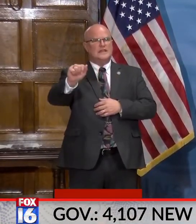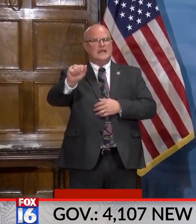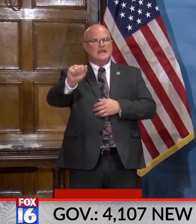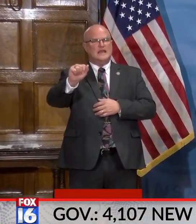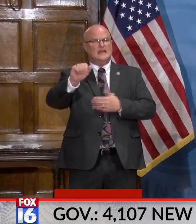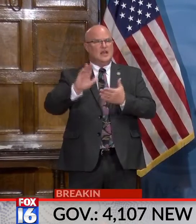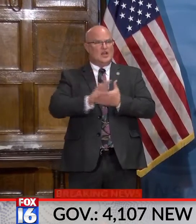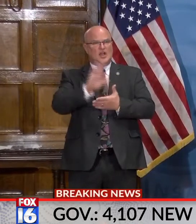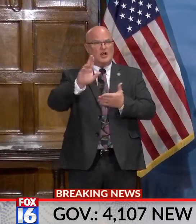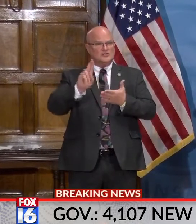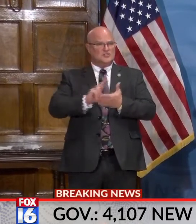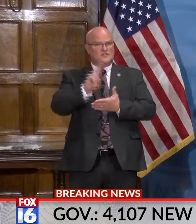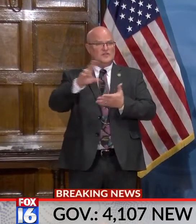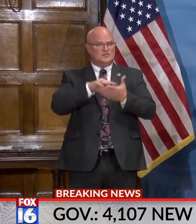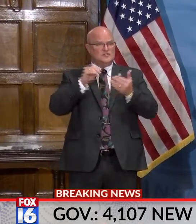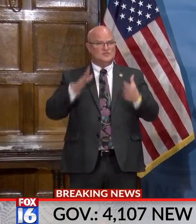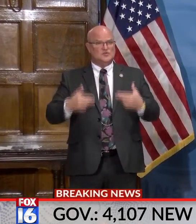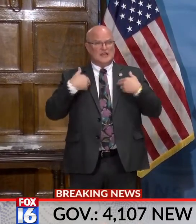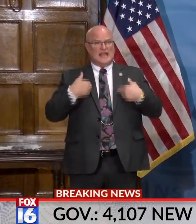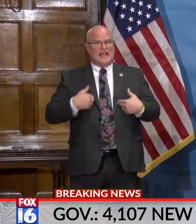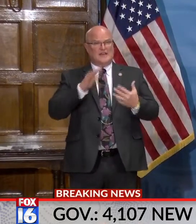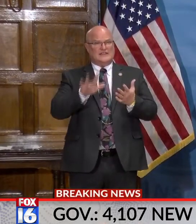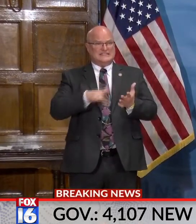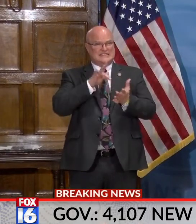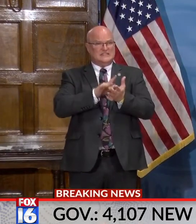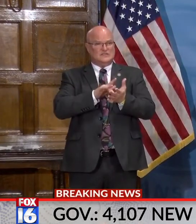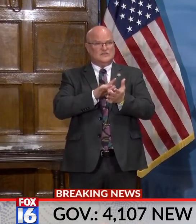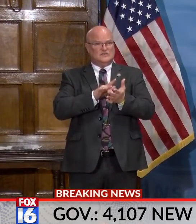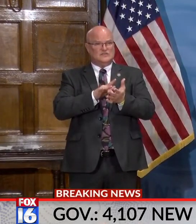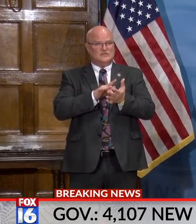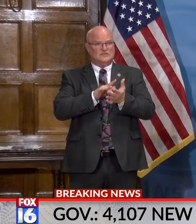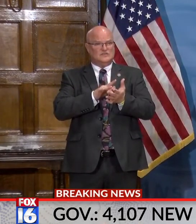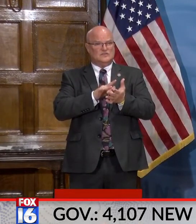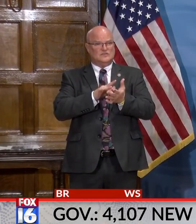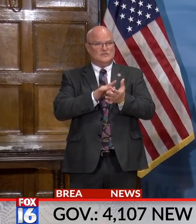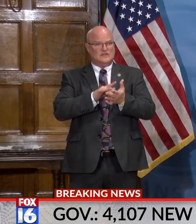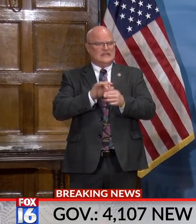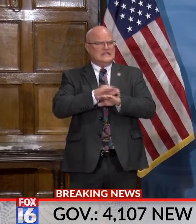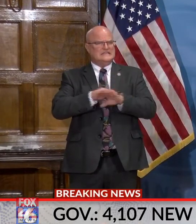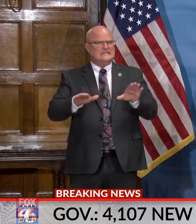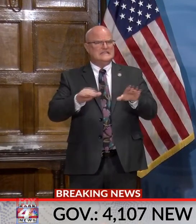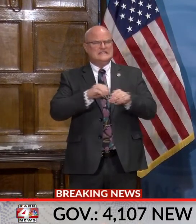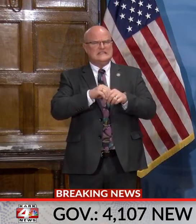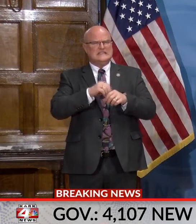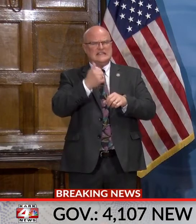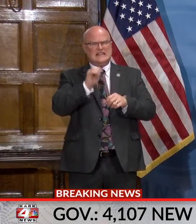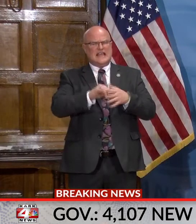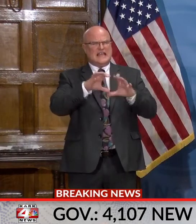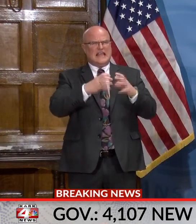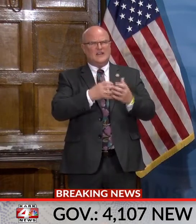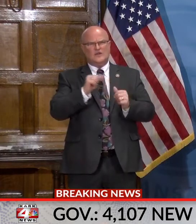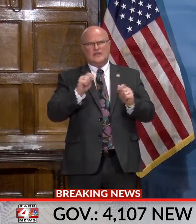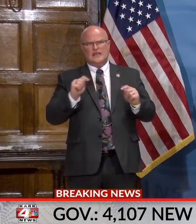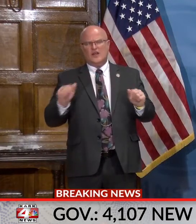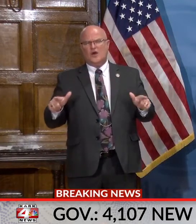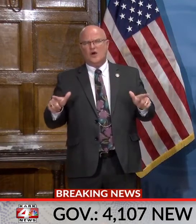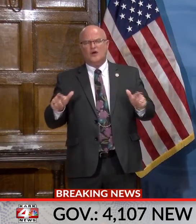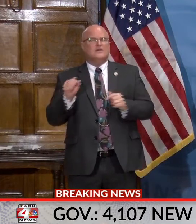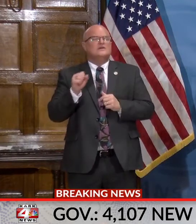and university student health centers, which doesn't seem to fall into that category whatsoever.